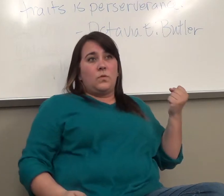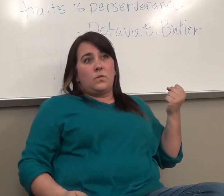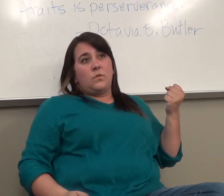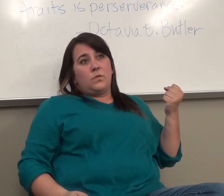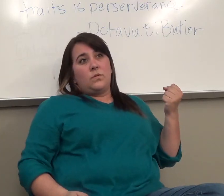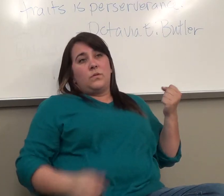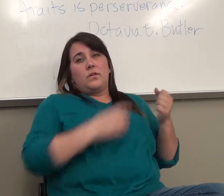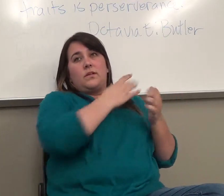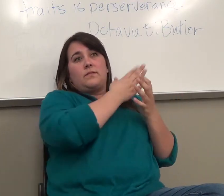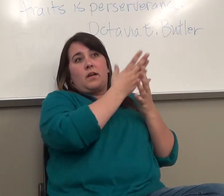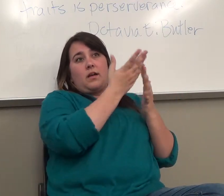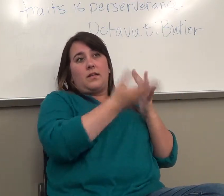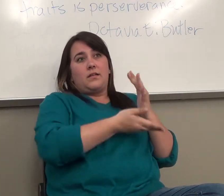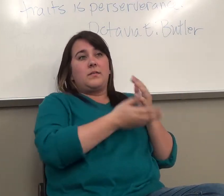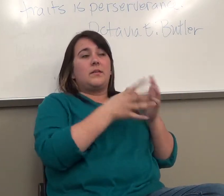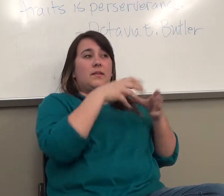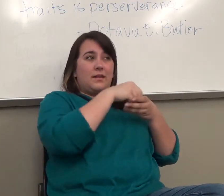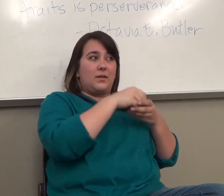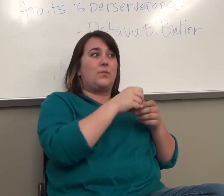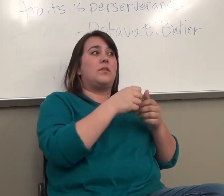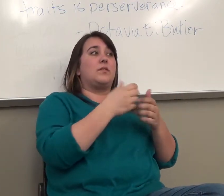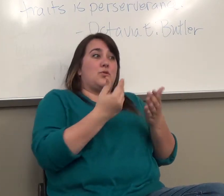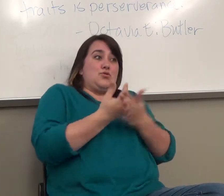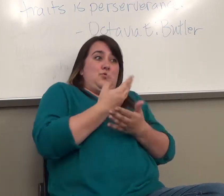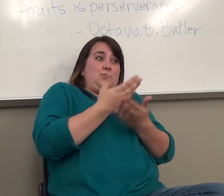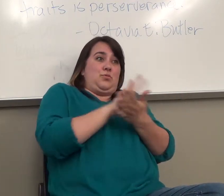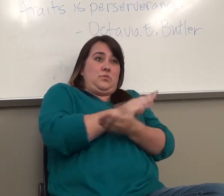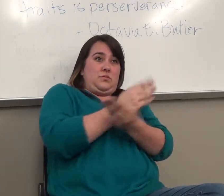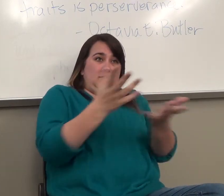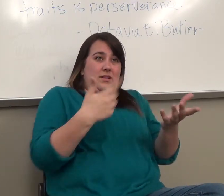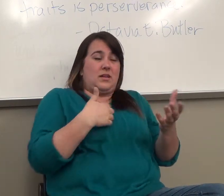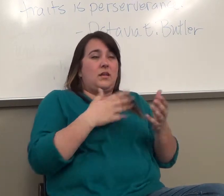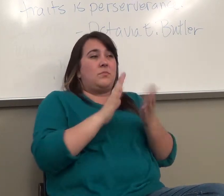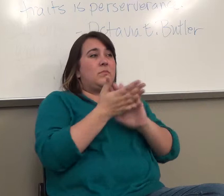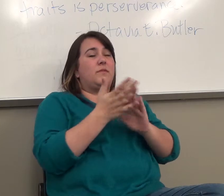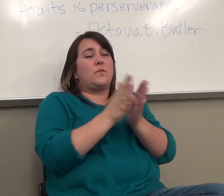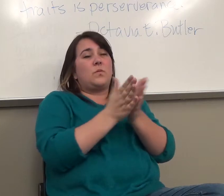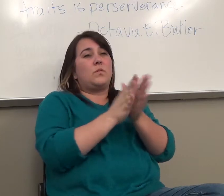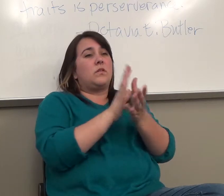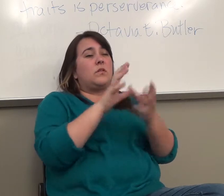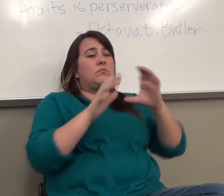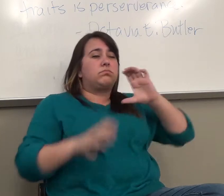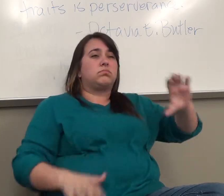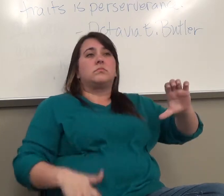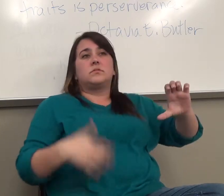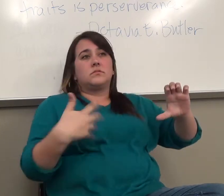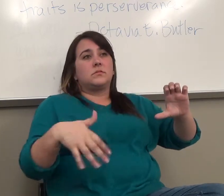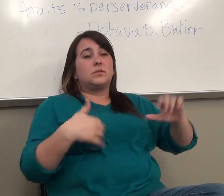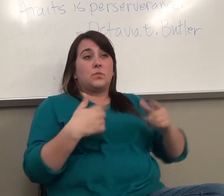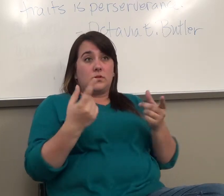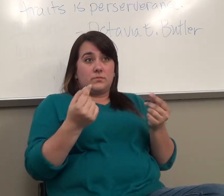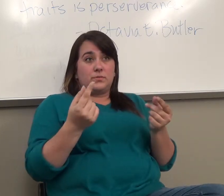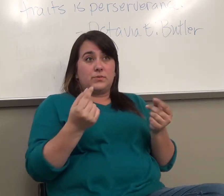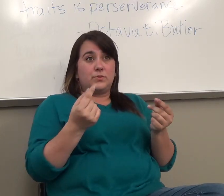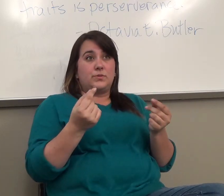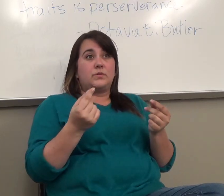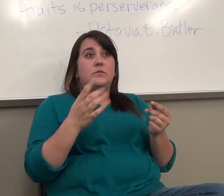with the stuff I'm handing back, and it takes up room in my notebook. So what I'm doing is, I'm putting them in